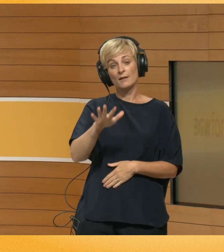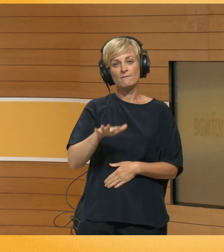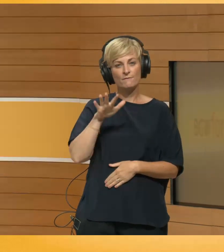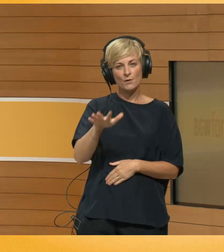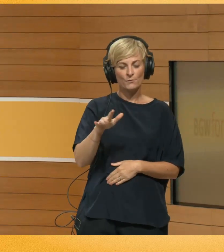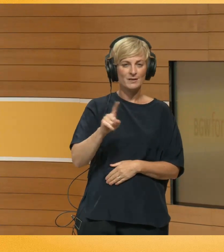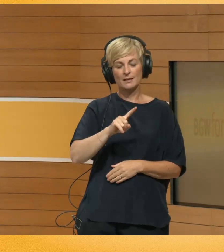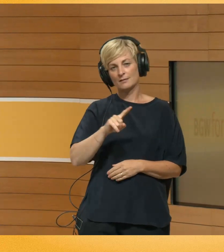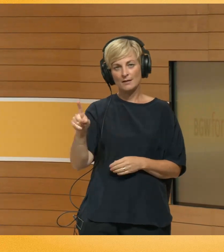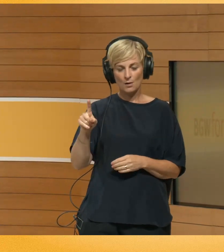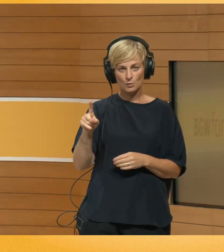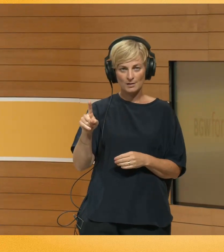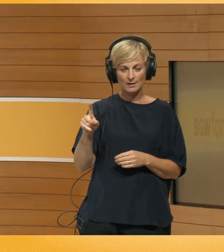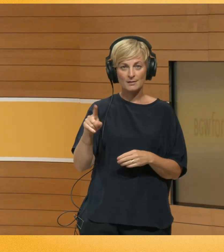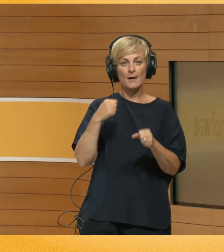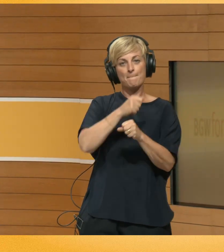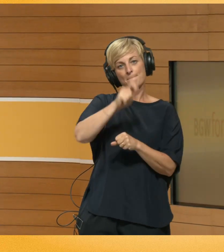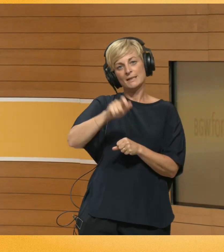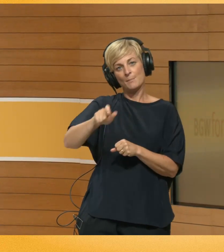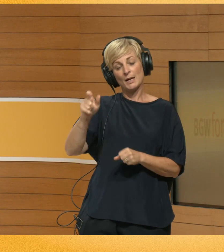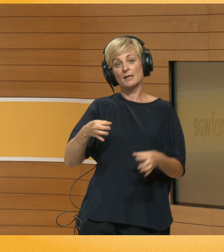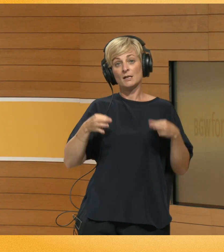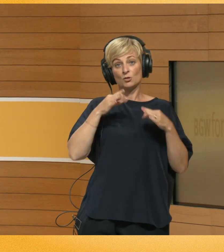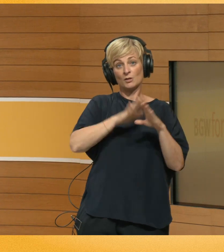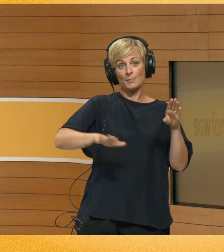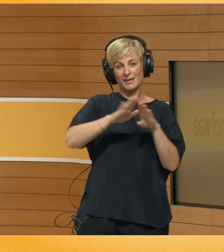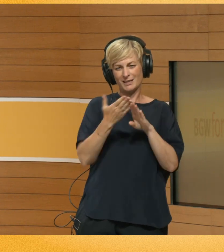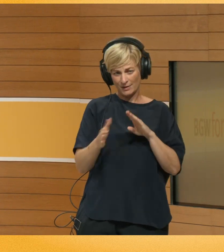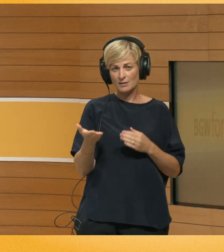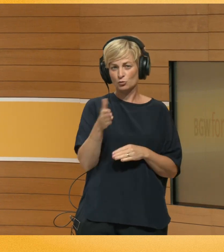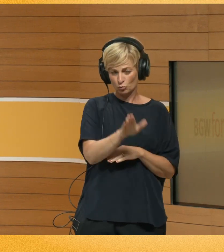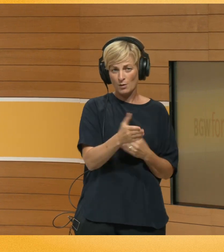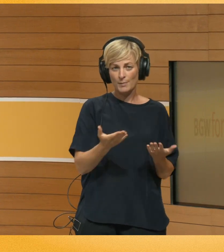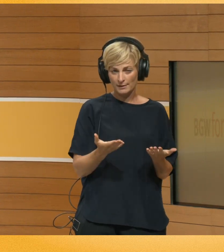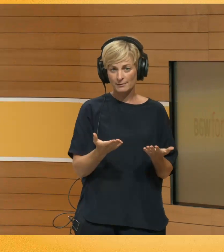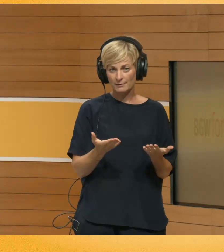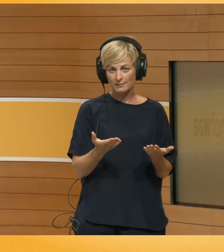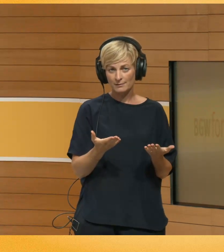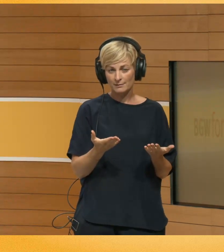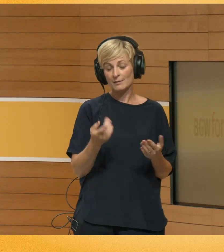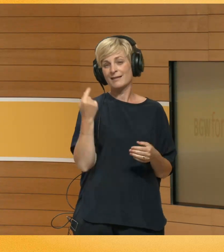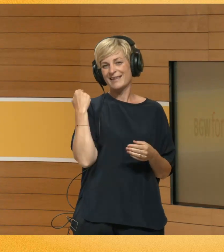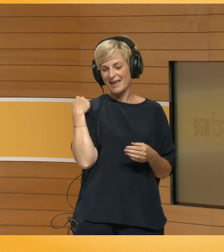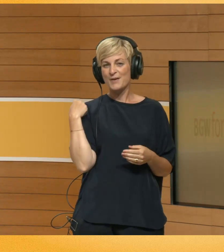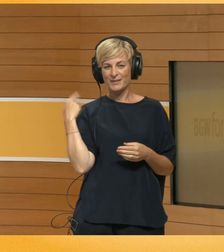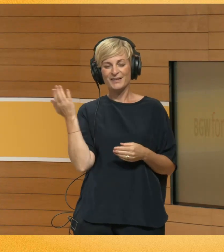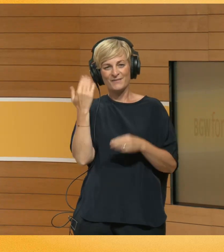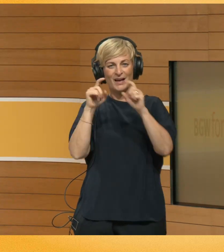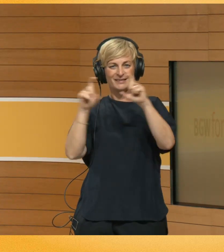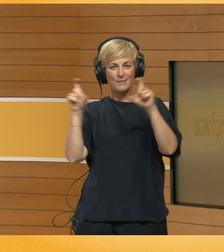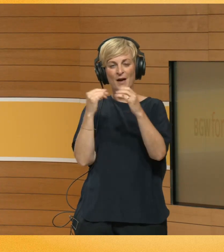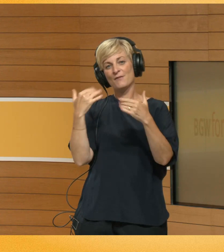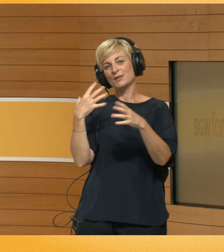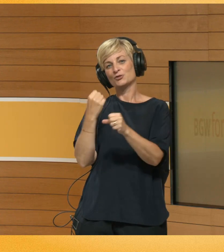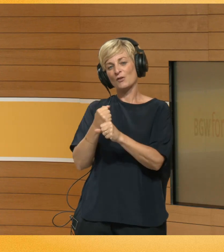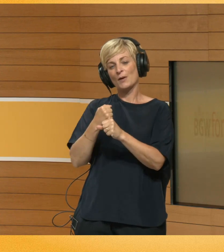Daniel talked about the incentives for medical workers to go in. I mean, you'd be frightened to go into work if you think you're going to